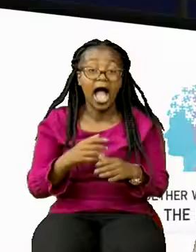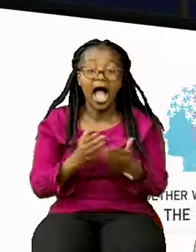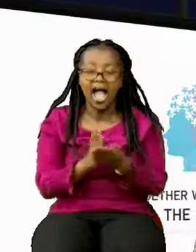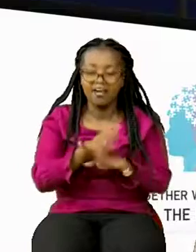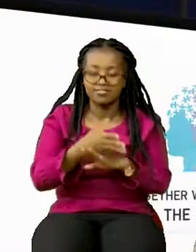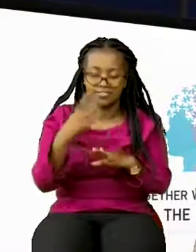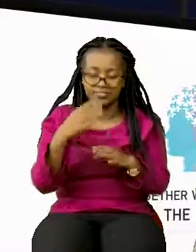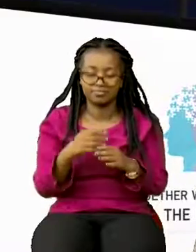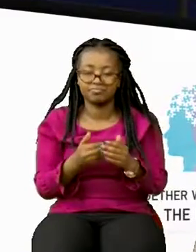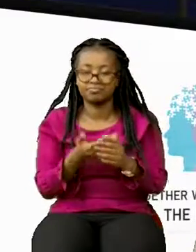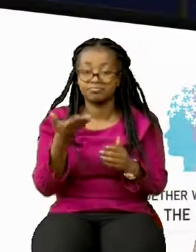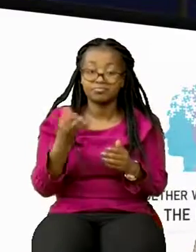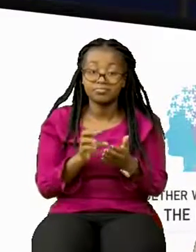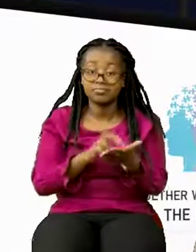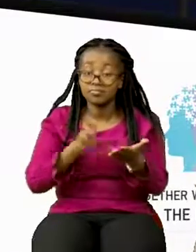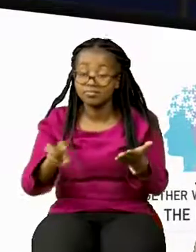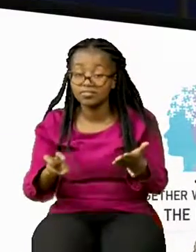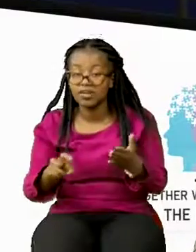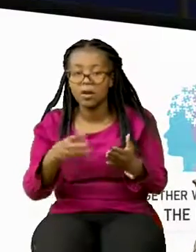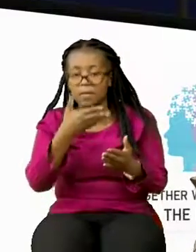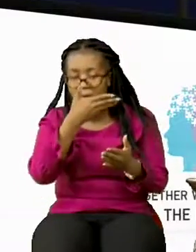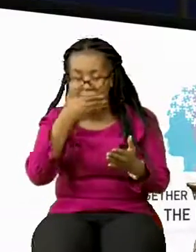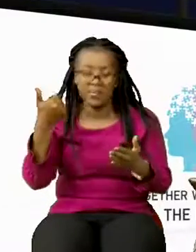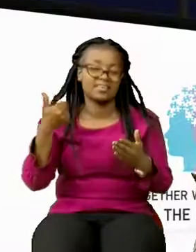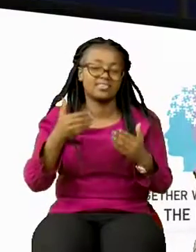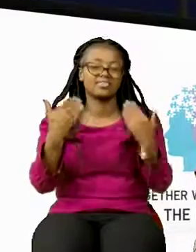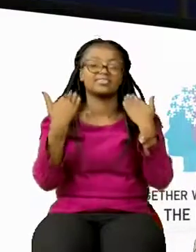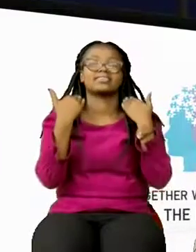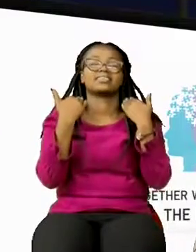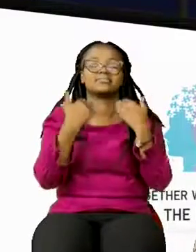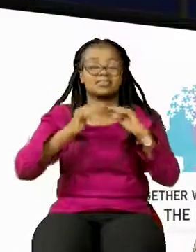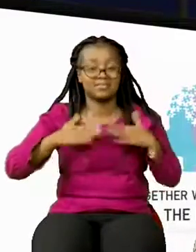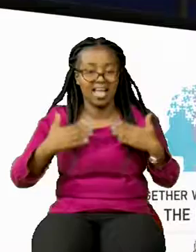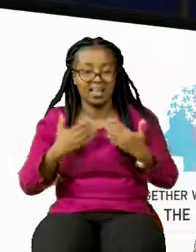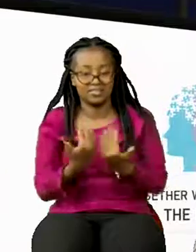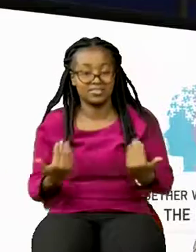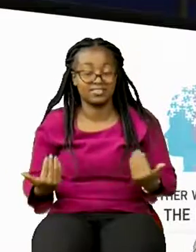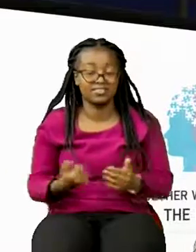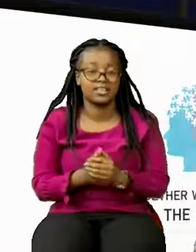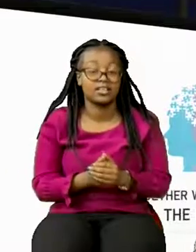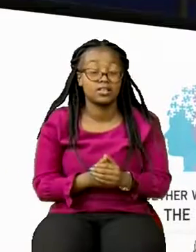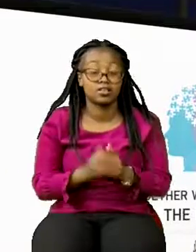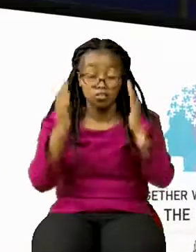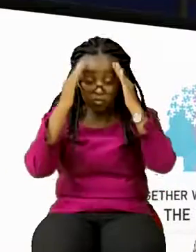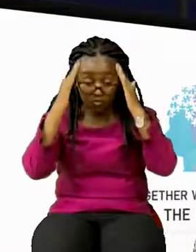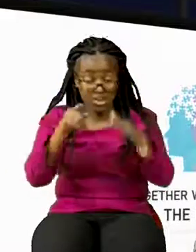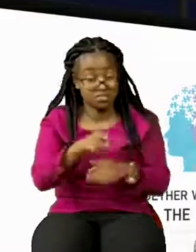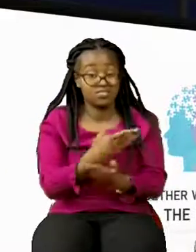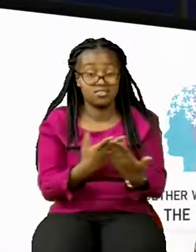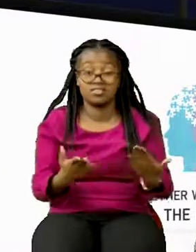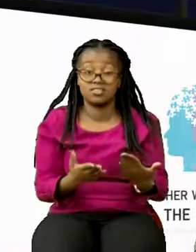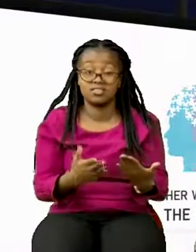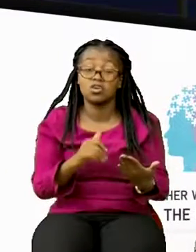eliminated, he was able to sleep better and be a happier child. So these are some of the things you need to pay close attention. It could not always